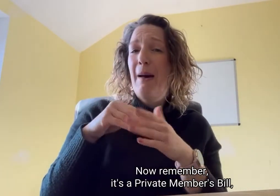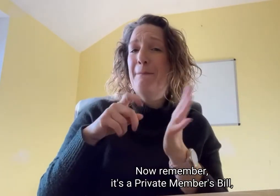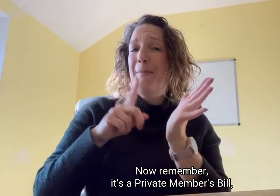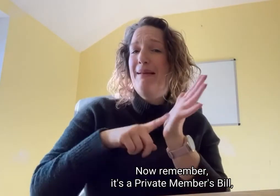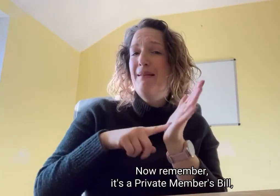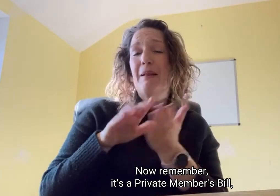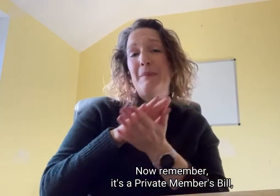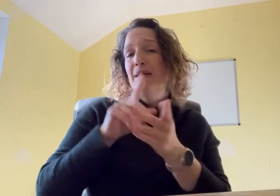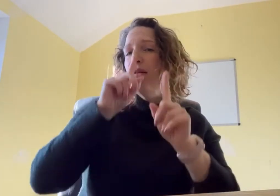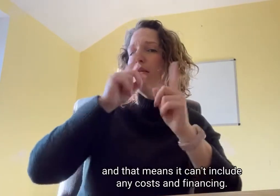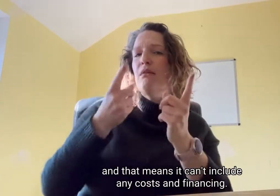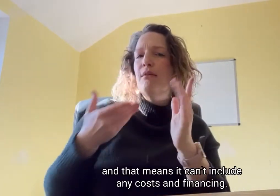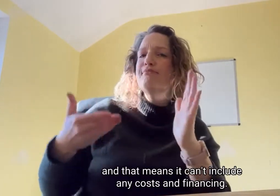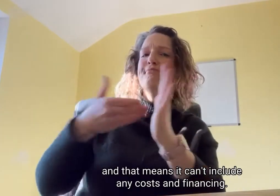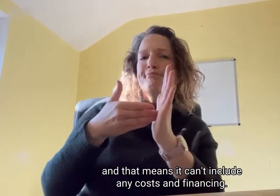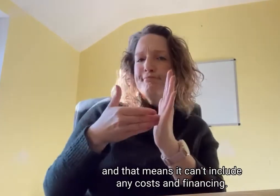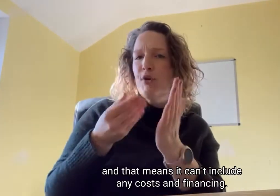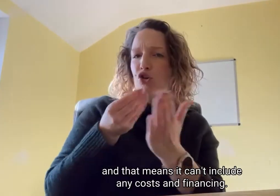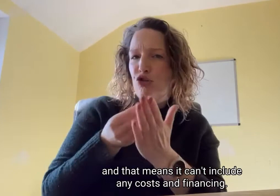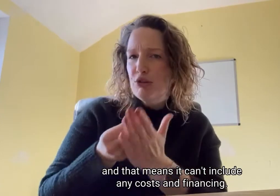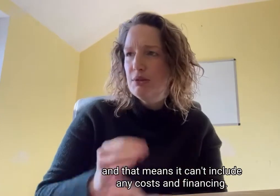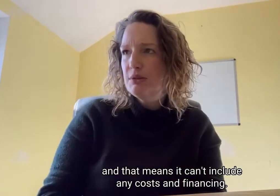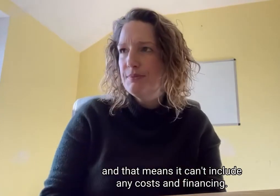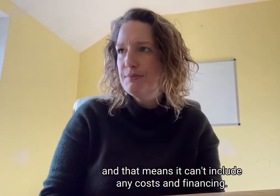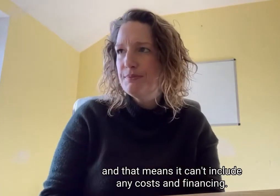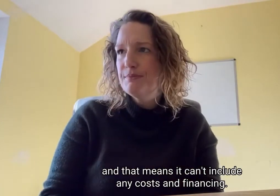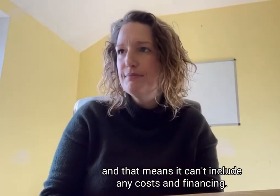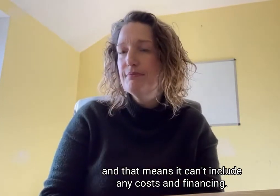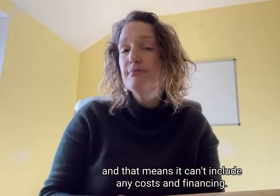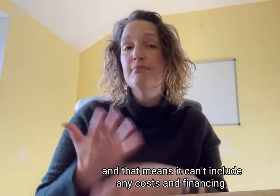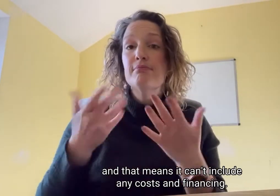member's bill, and that means it can't include any costs and financing.